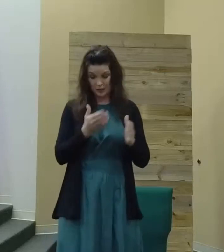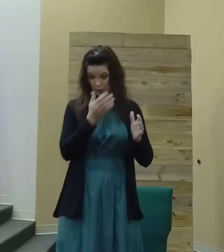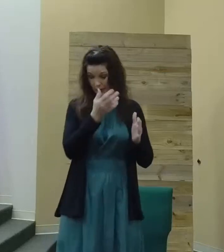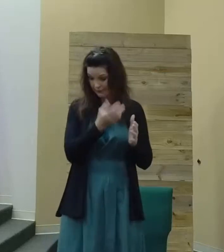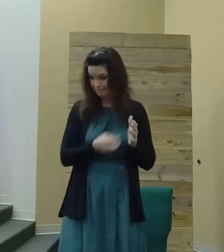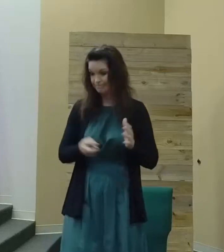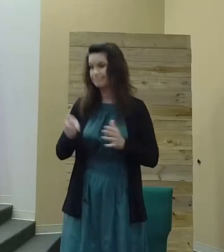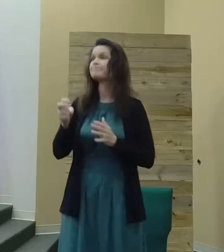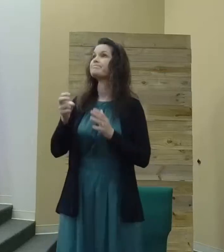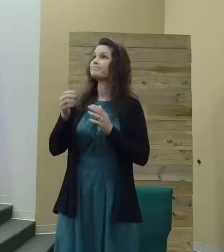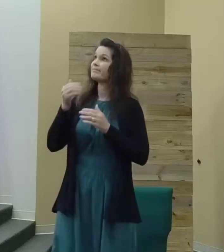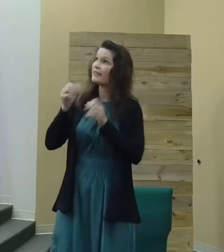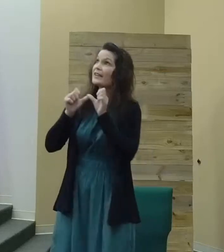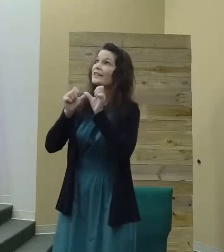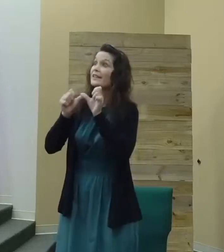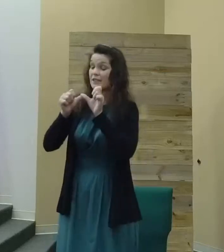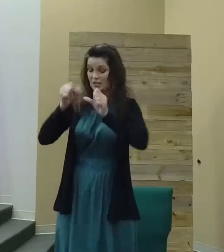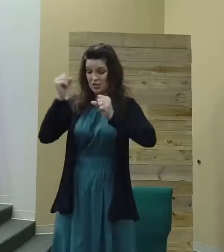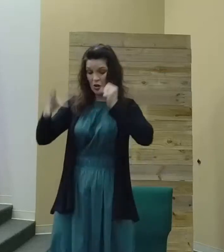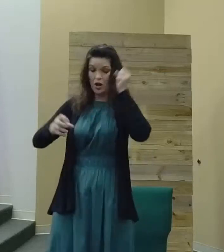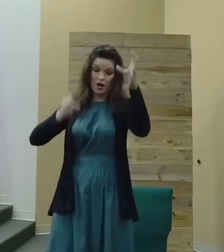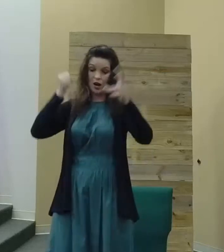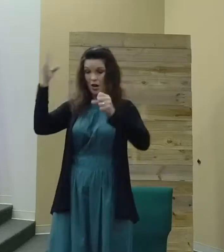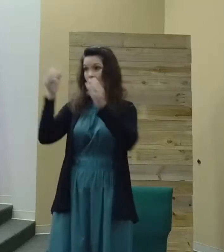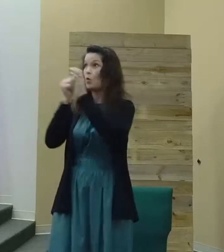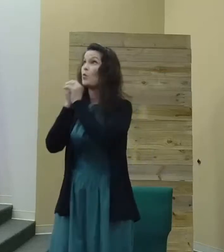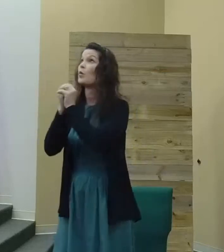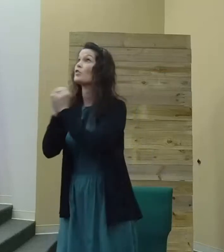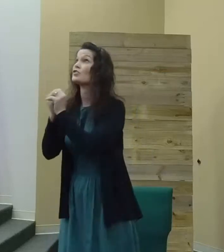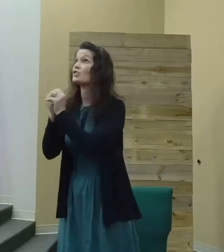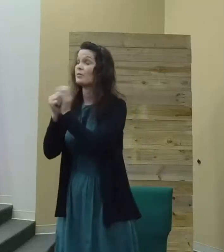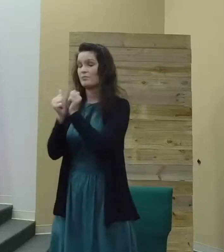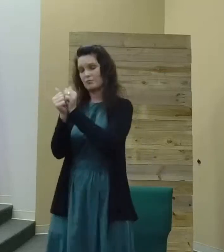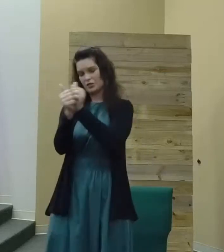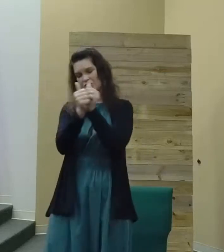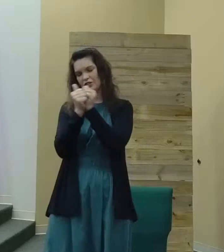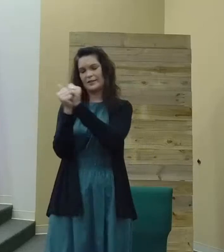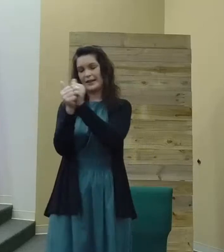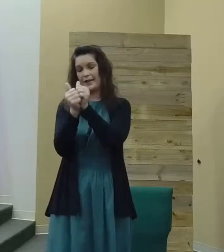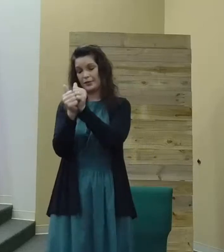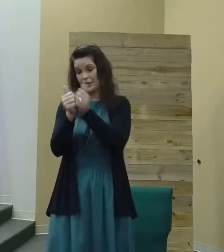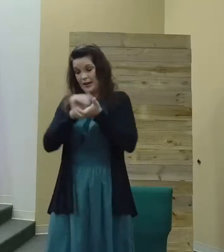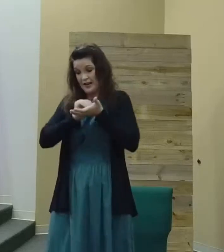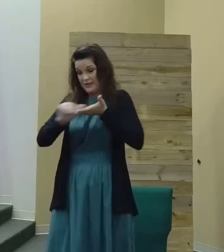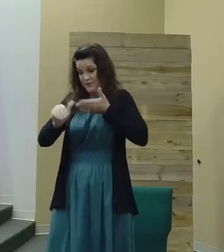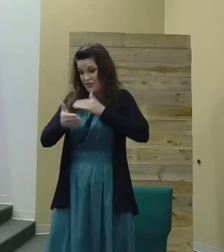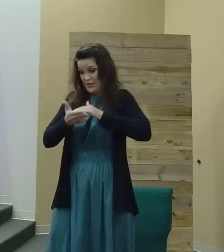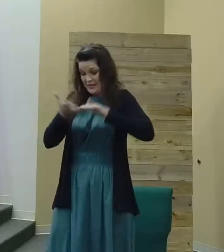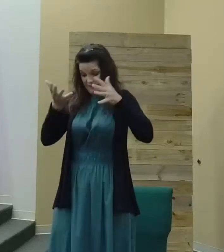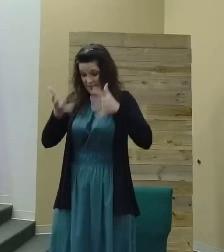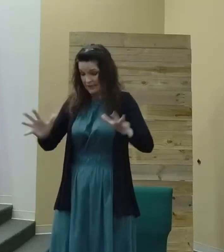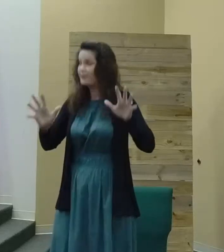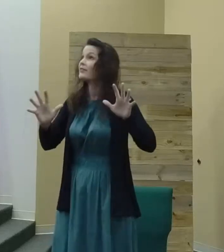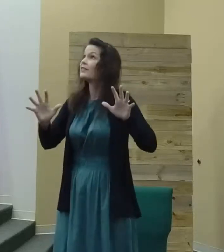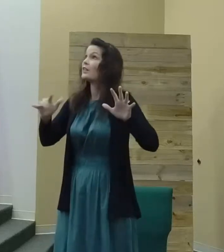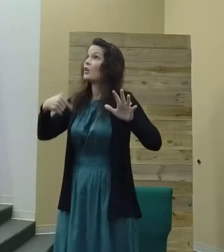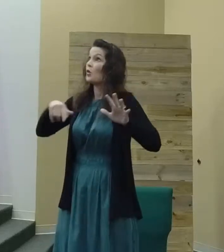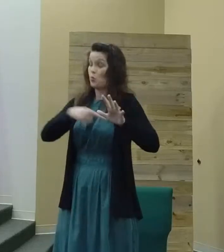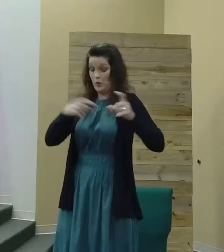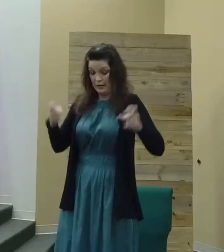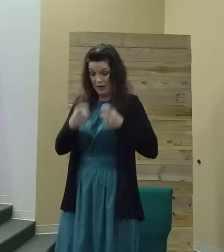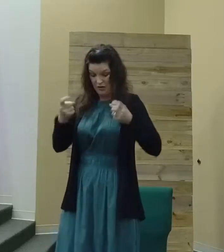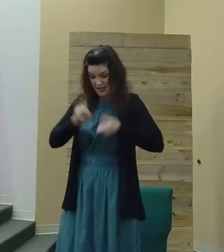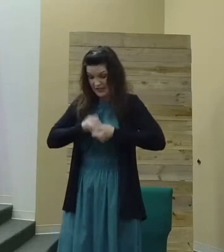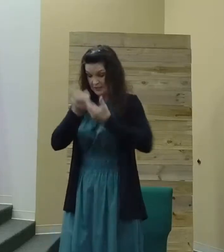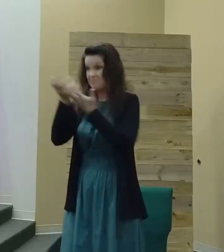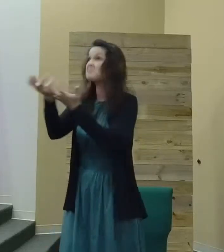on to worship you in song this morning, God, we move on together as a forgiven people who have confessed our sins